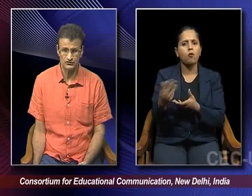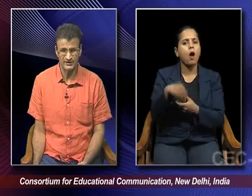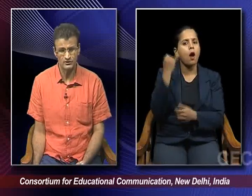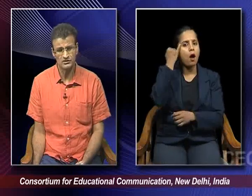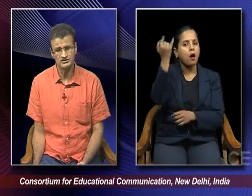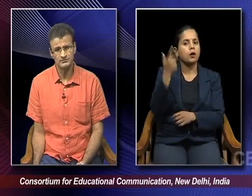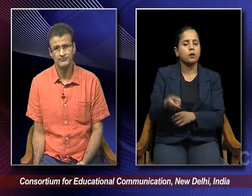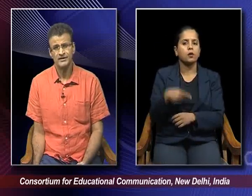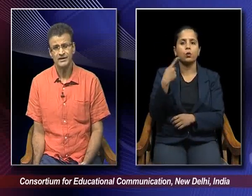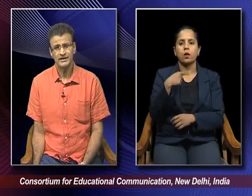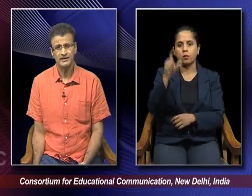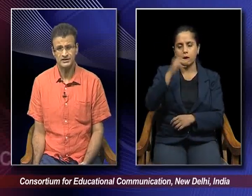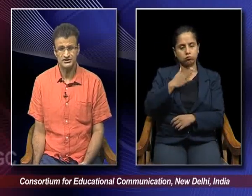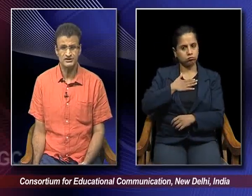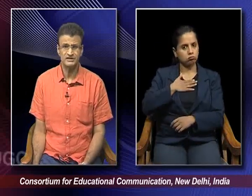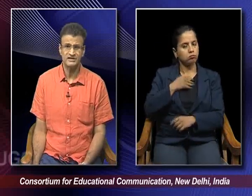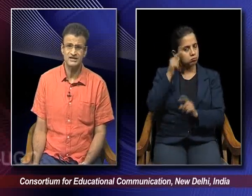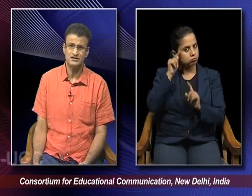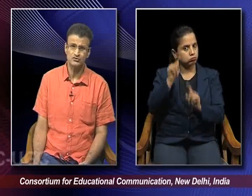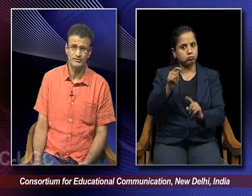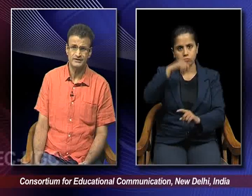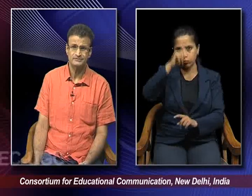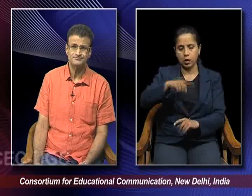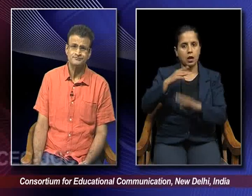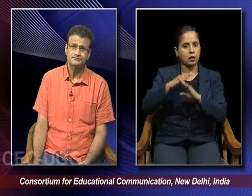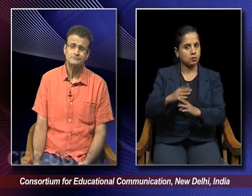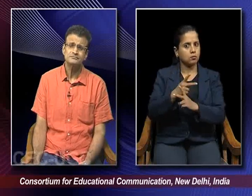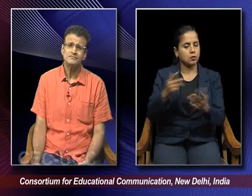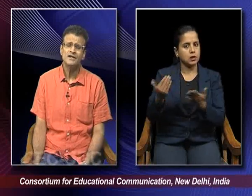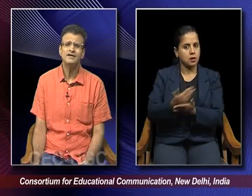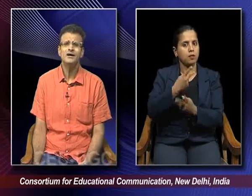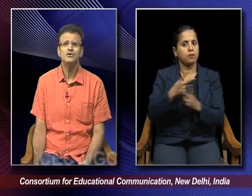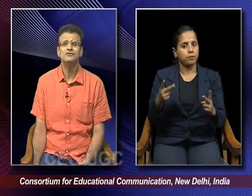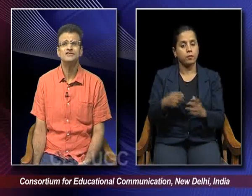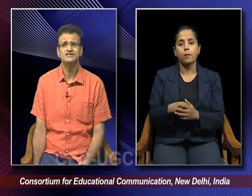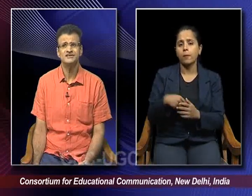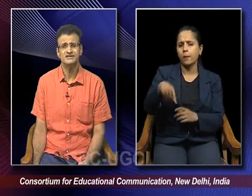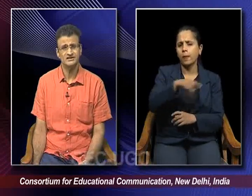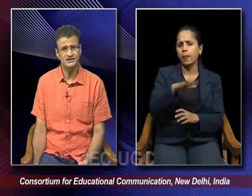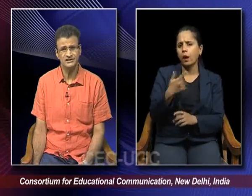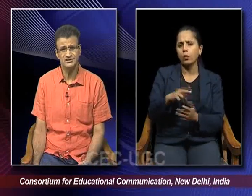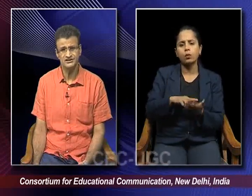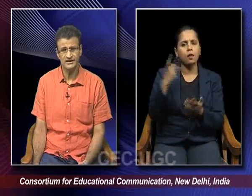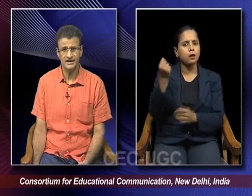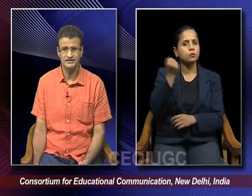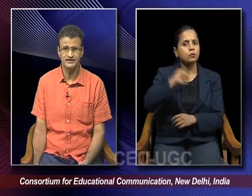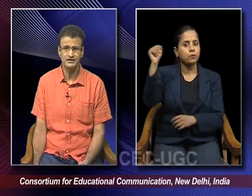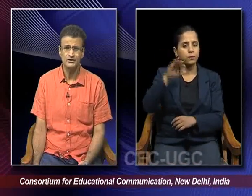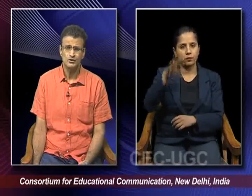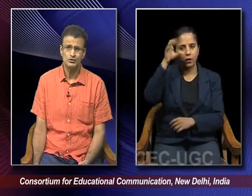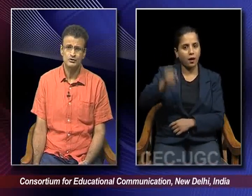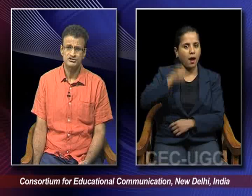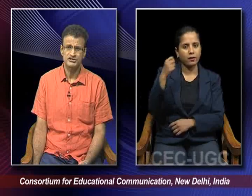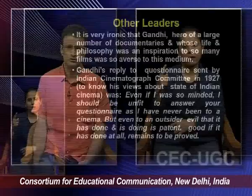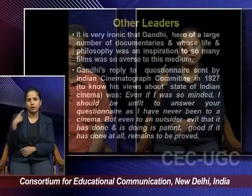of patriotism and concerning the national movement. And how we see that other leaders like Gandhi,